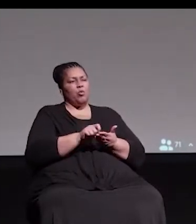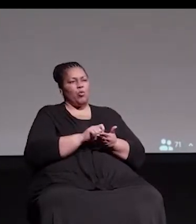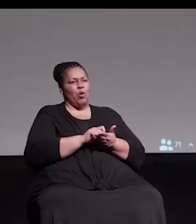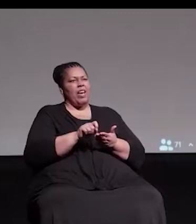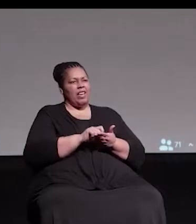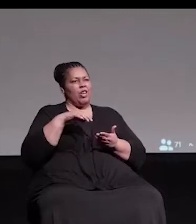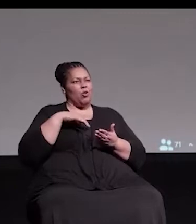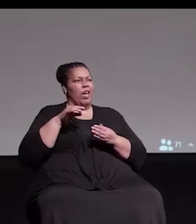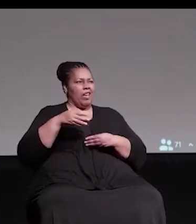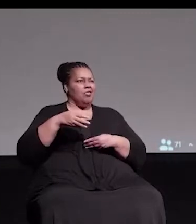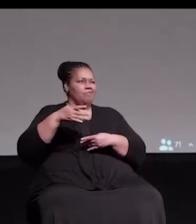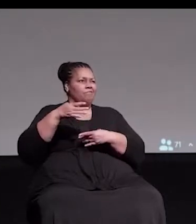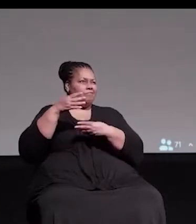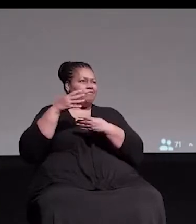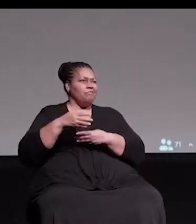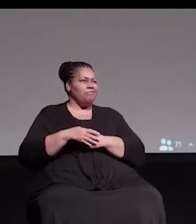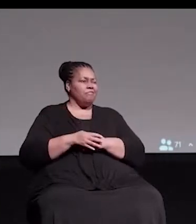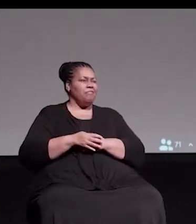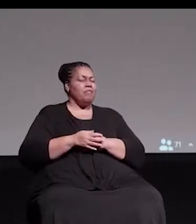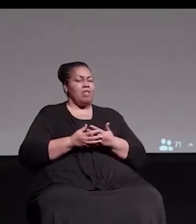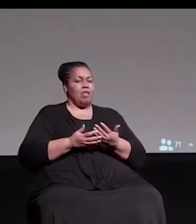credit, and then it gets sort of